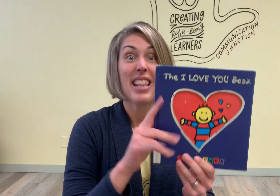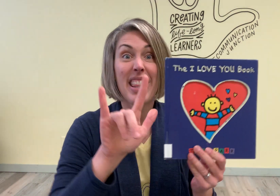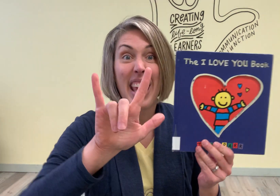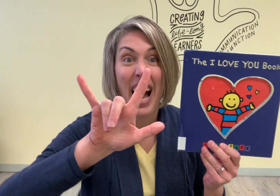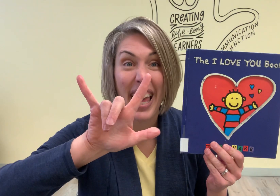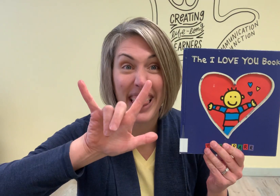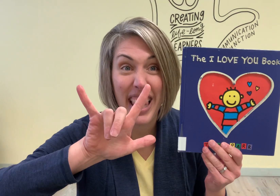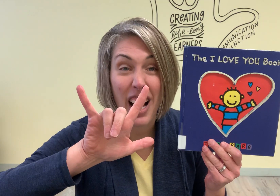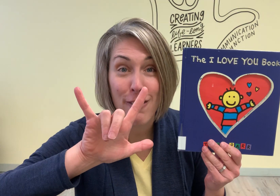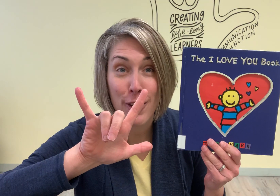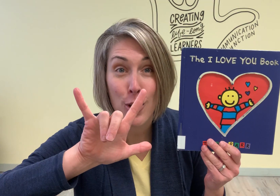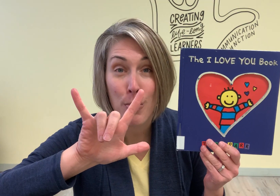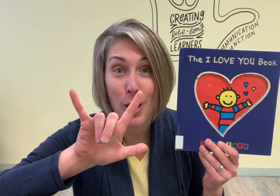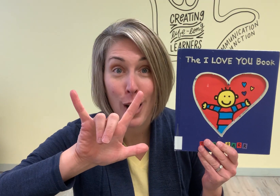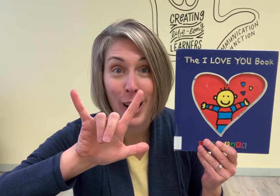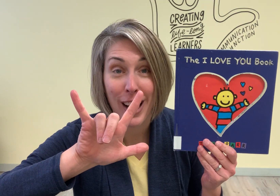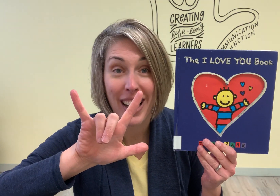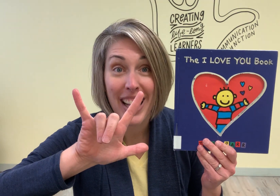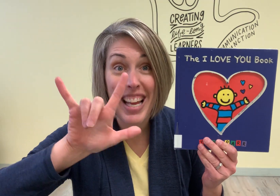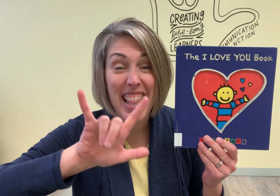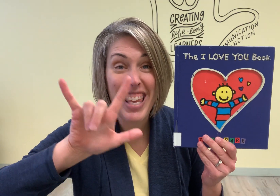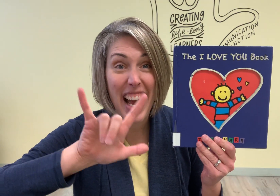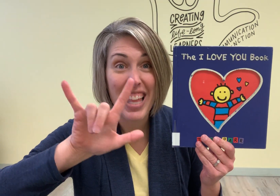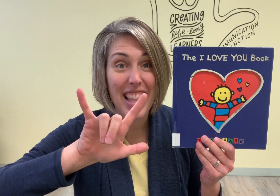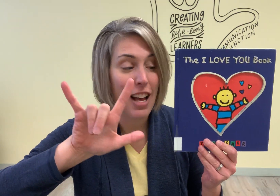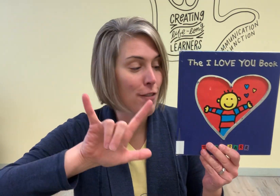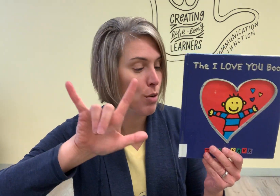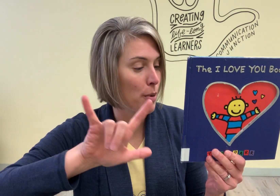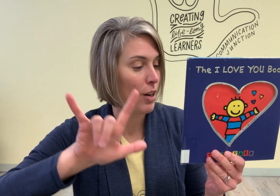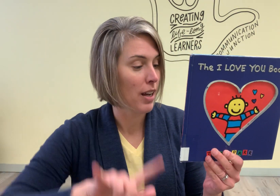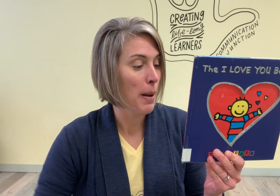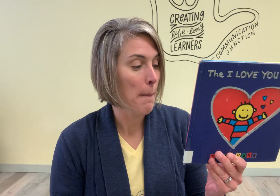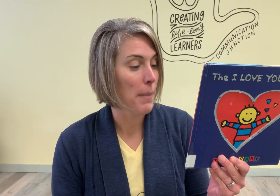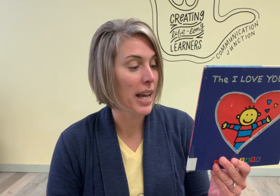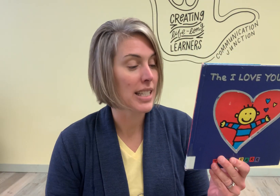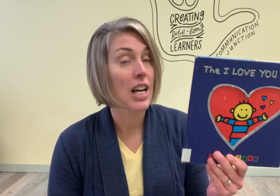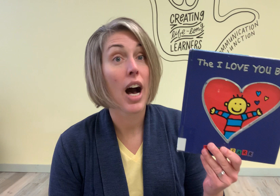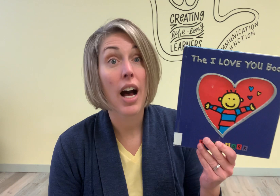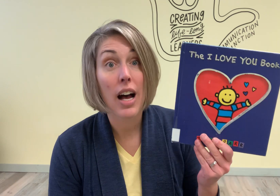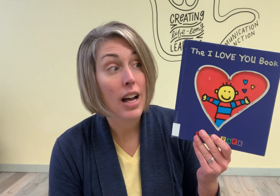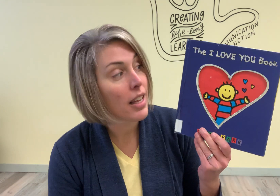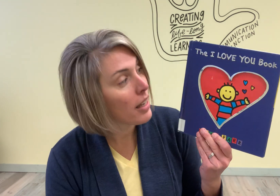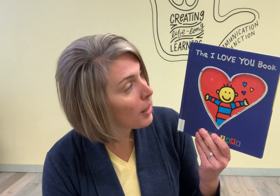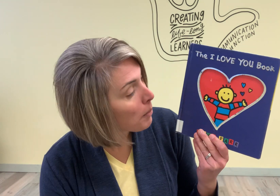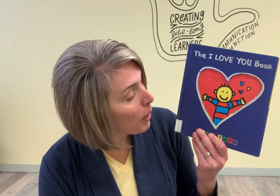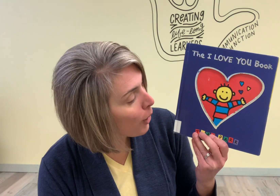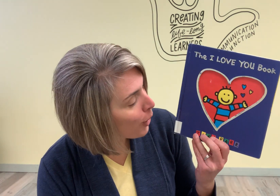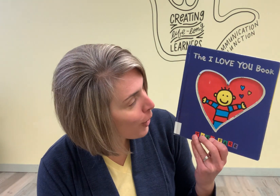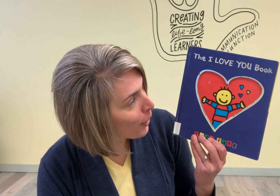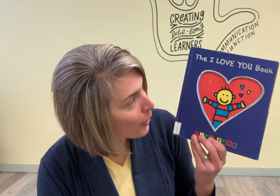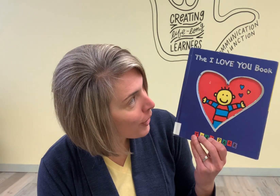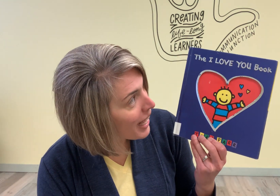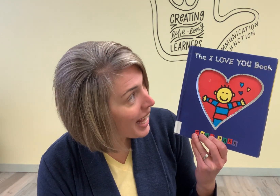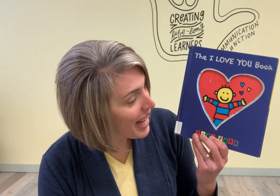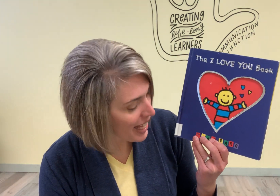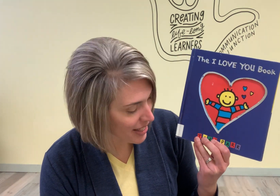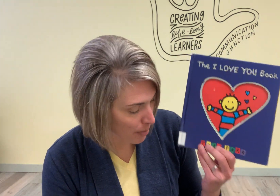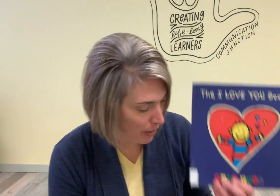The I Love You Book. The I Love You Book by Todd Parr. And the